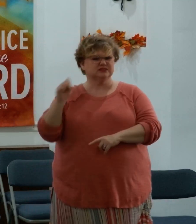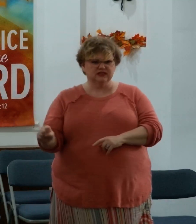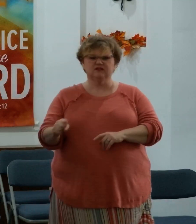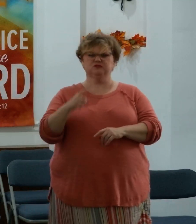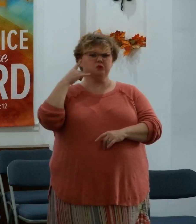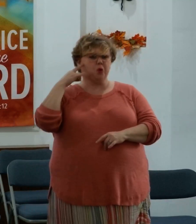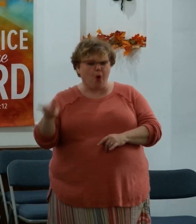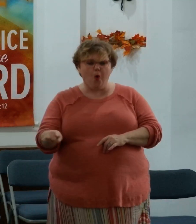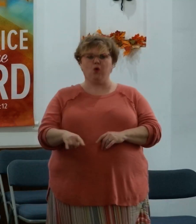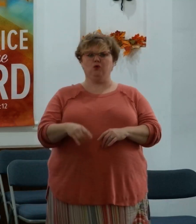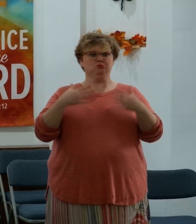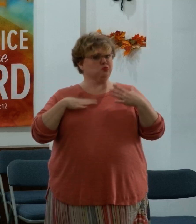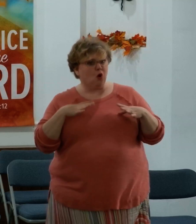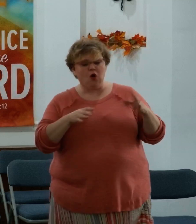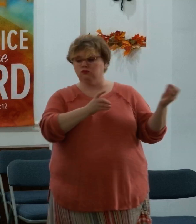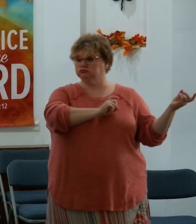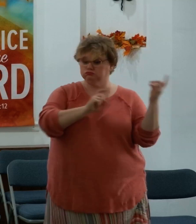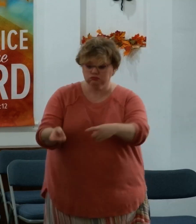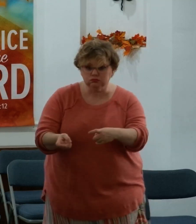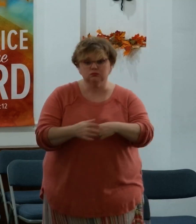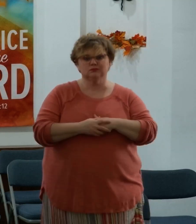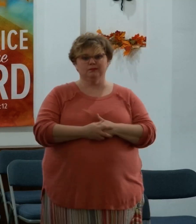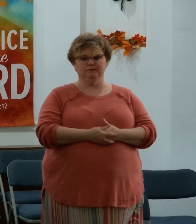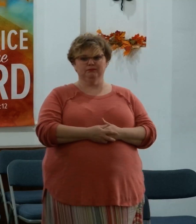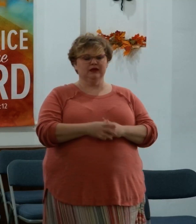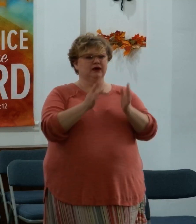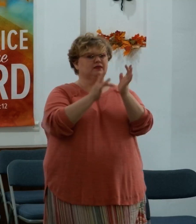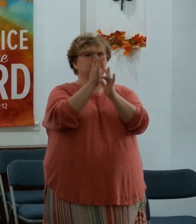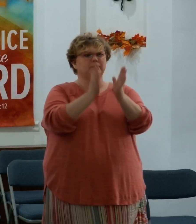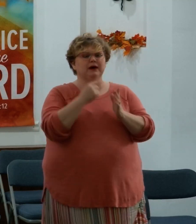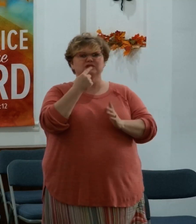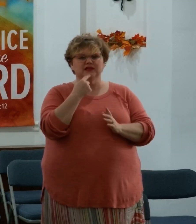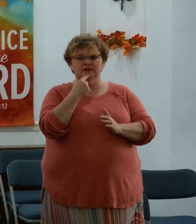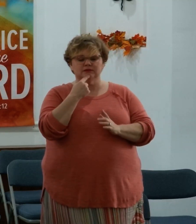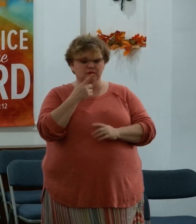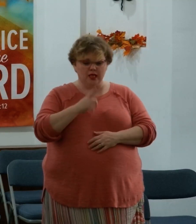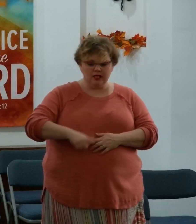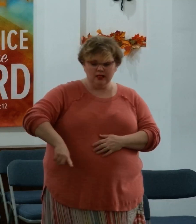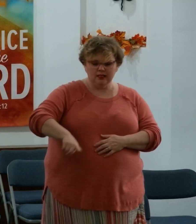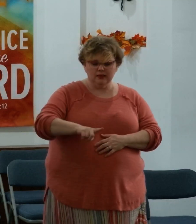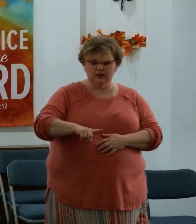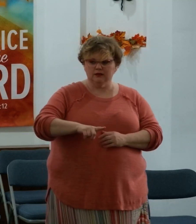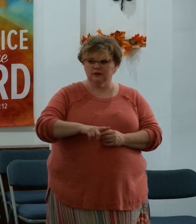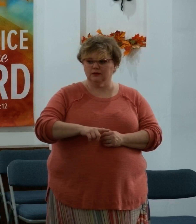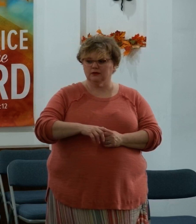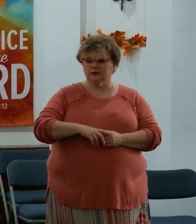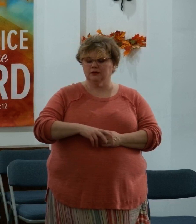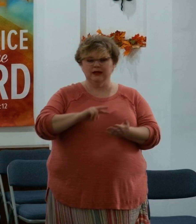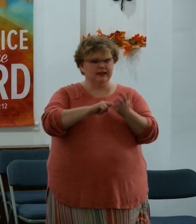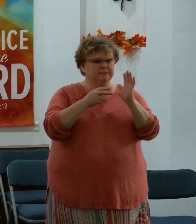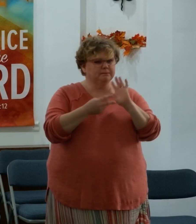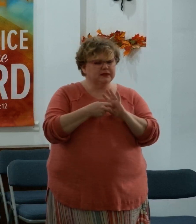Here, take. And the Bible says that they, what's that word they use? I don't remember that word. But anyway, the word means